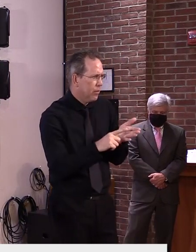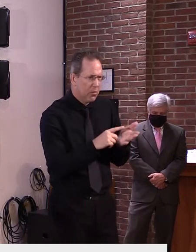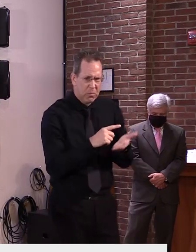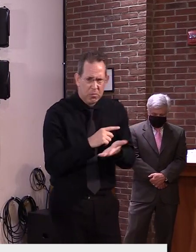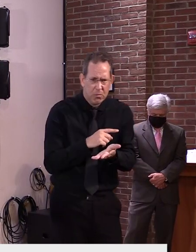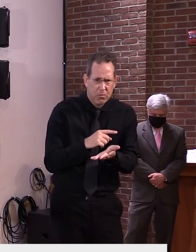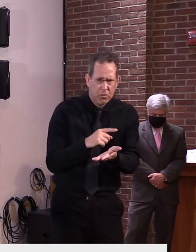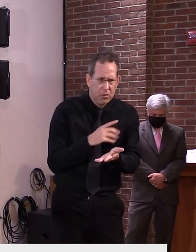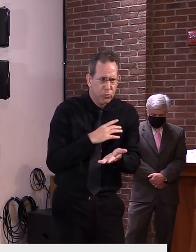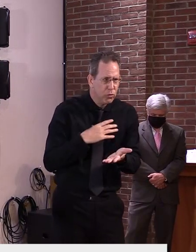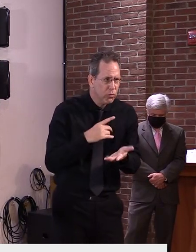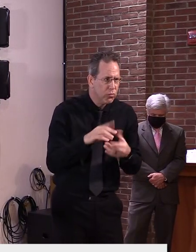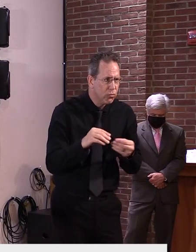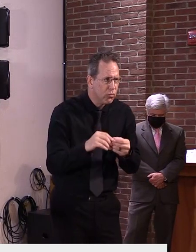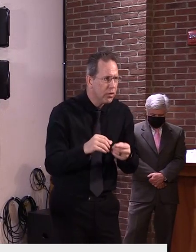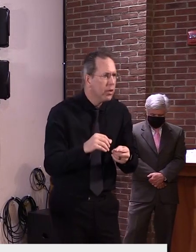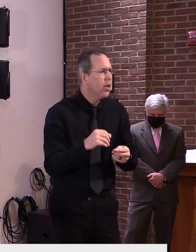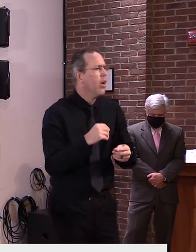are you on?